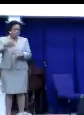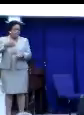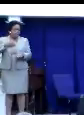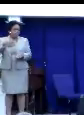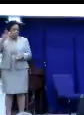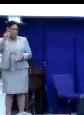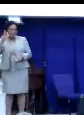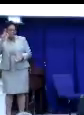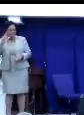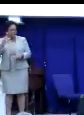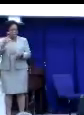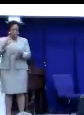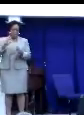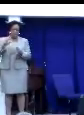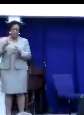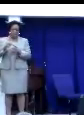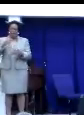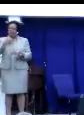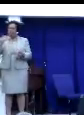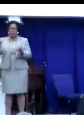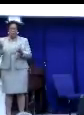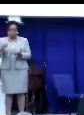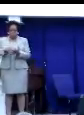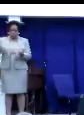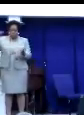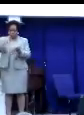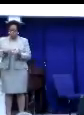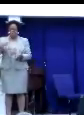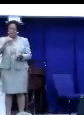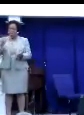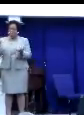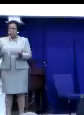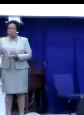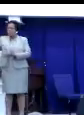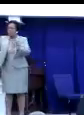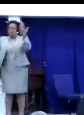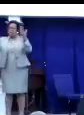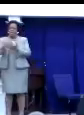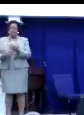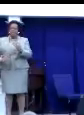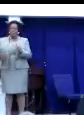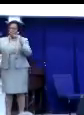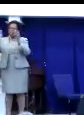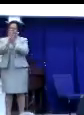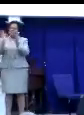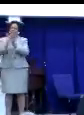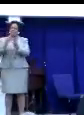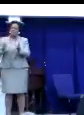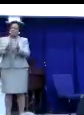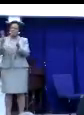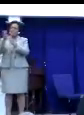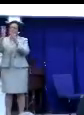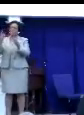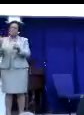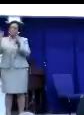want to hear the word. I don't want to have to shout. I don't want to have to raise my hand. I don't want to have to lift him up.